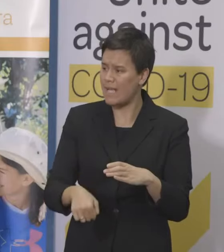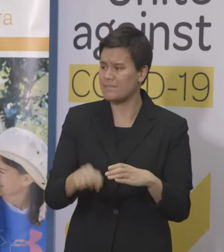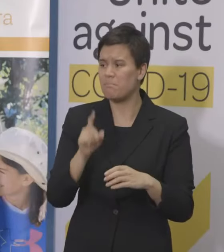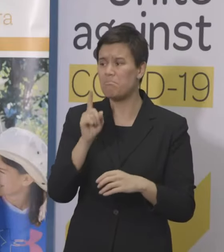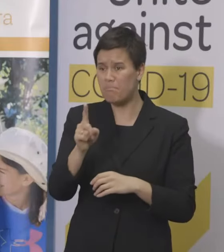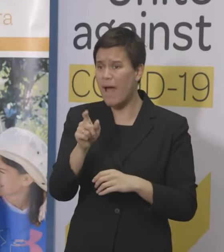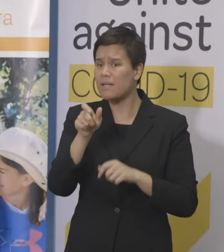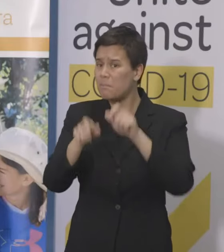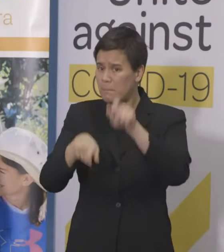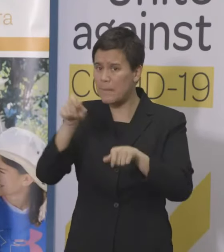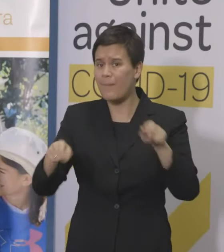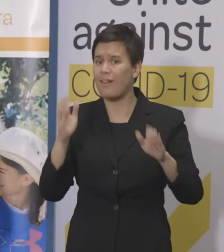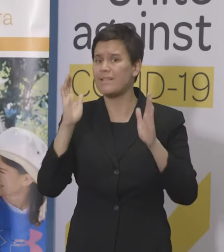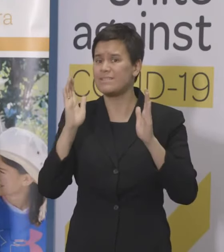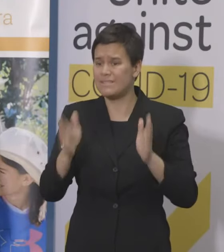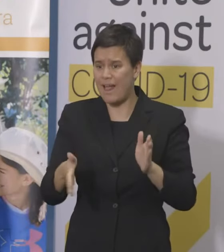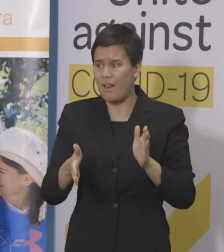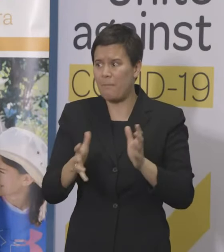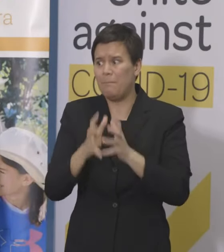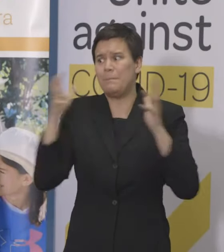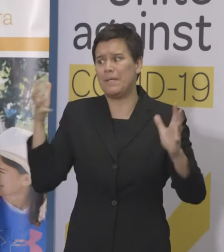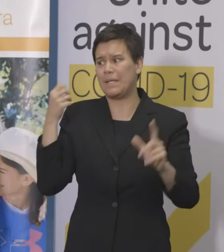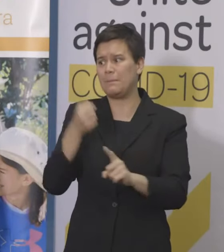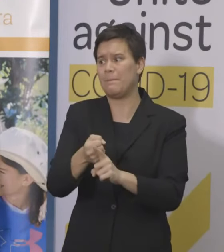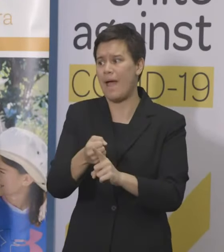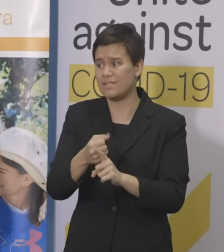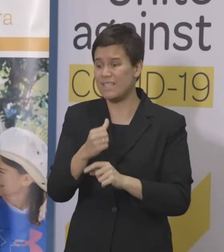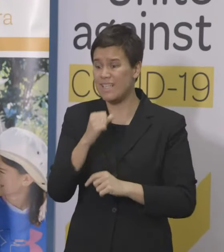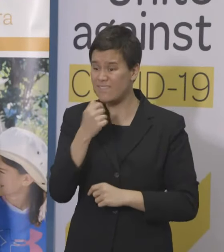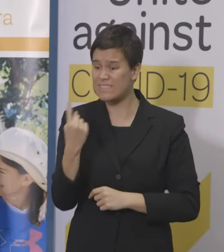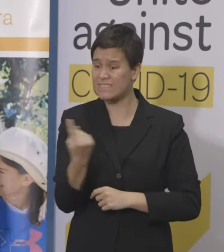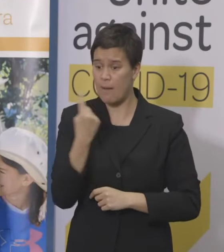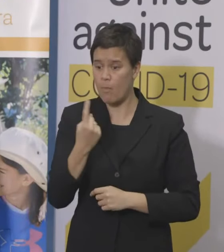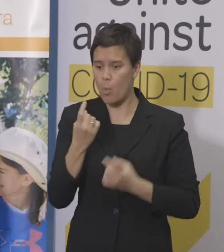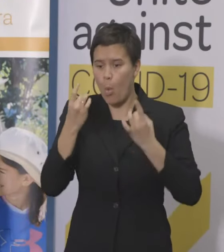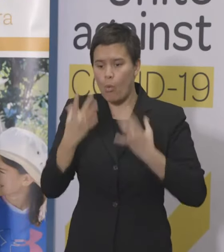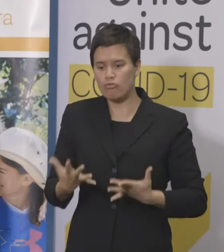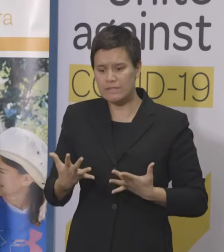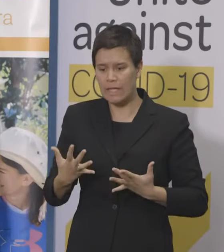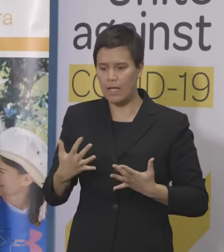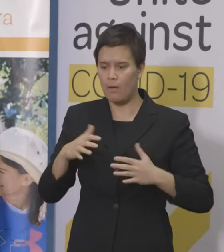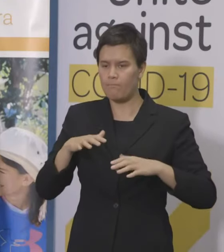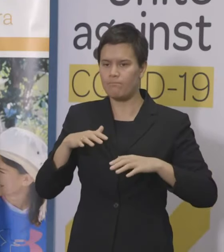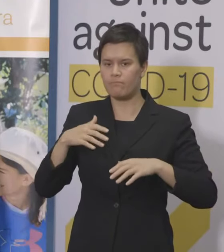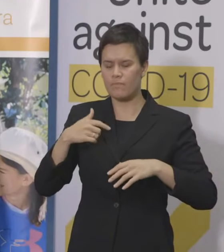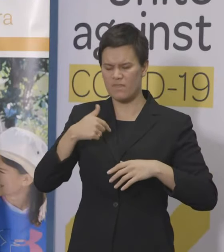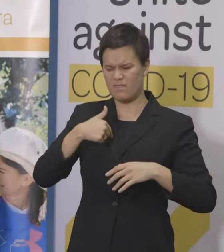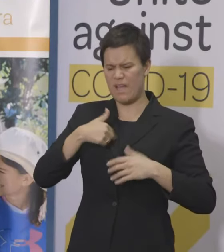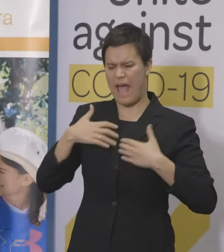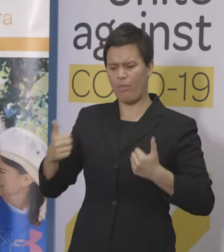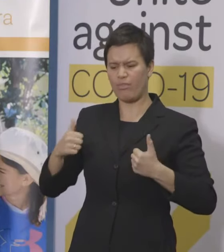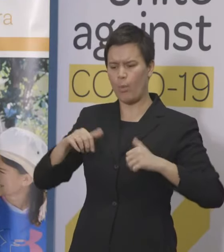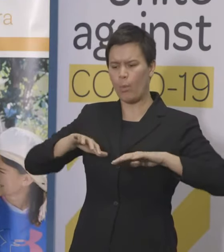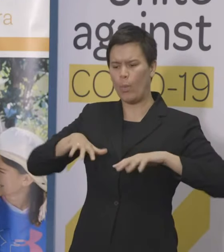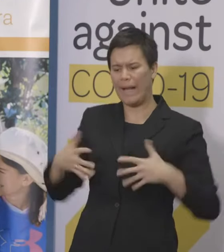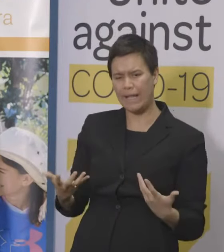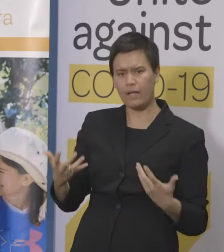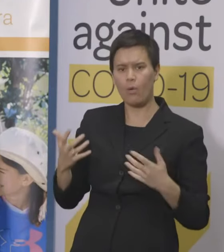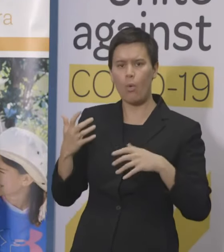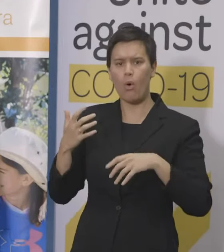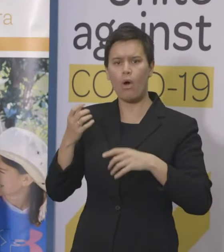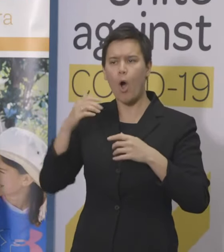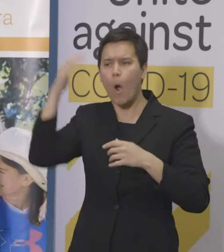people still, and particularly people who have got pre-existing conditions, are susceptible to poor outcomes from this virus, and this has been one of the